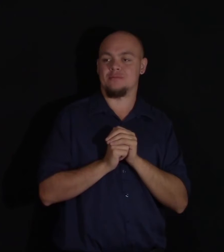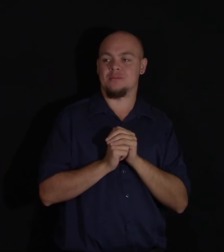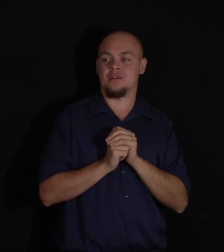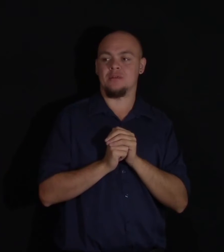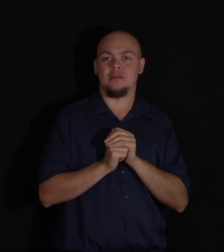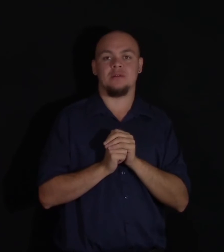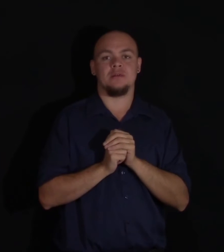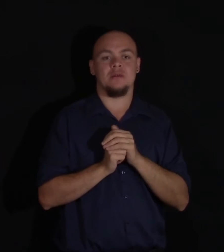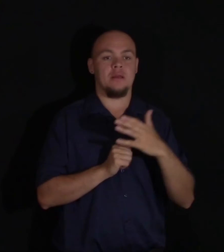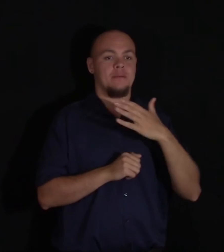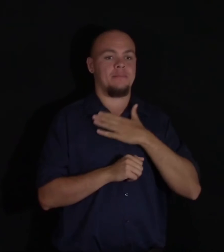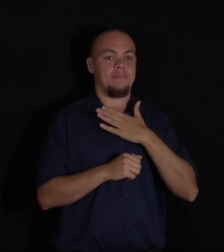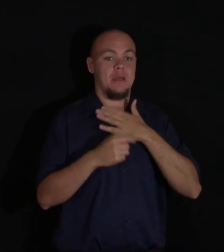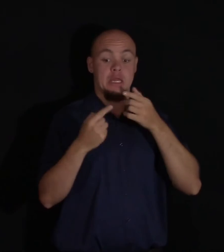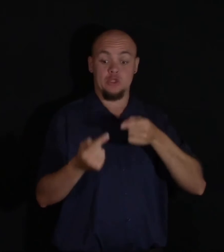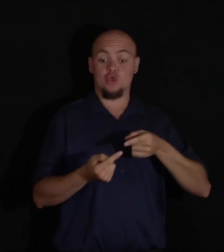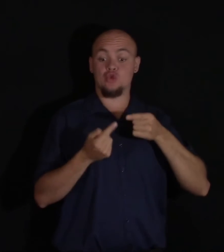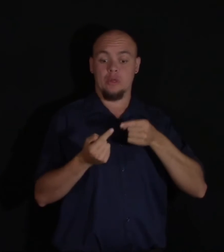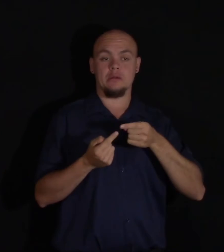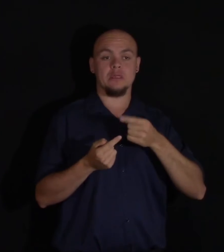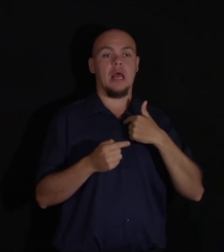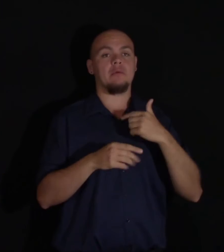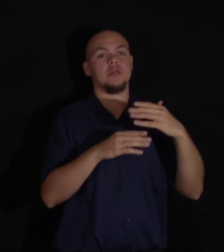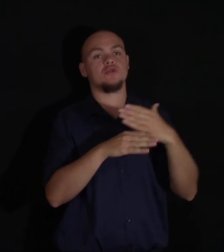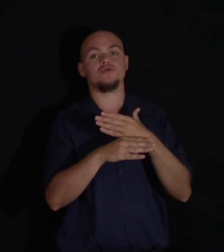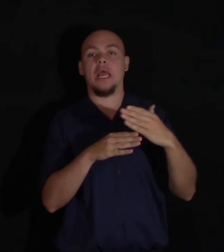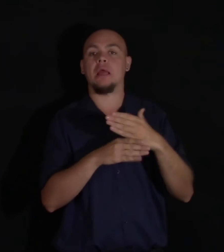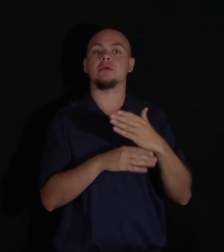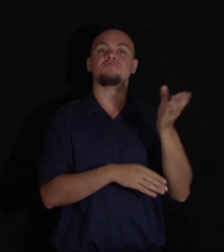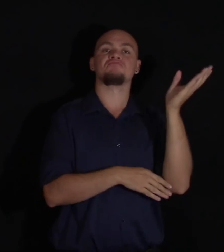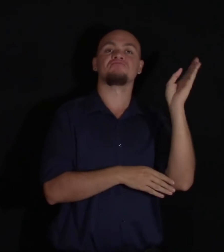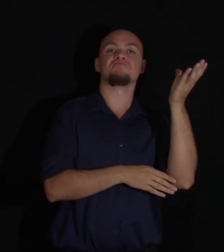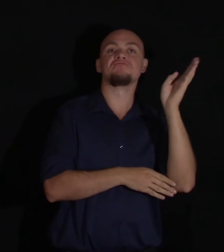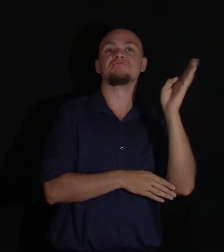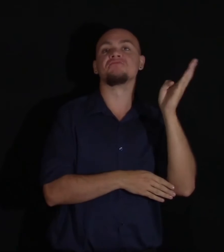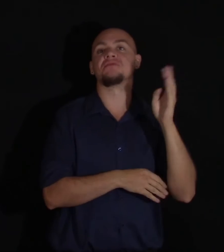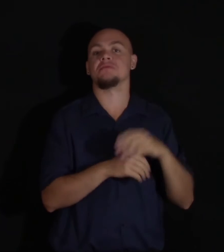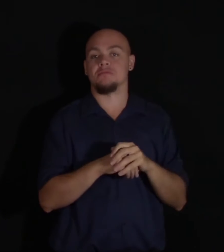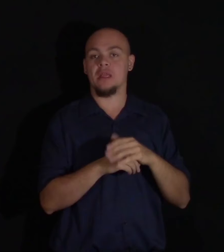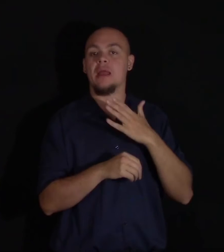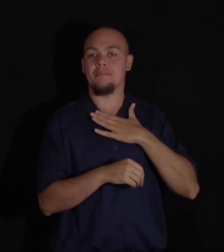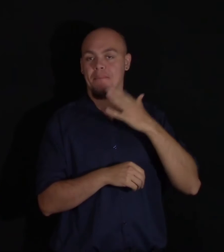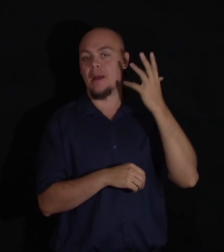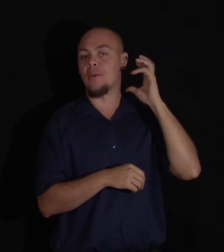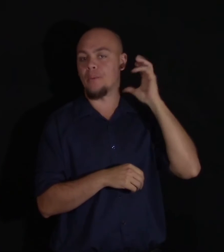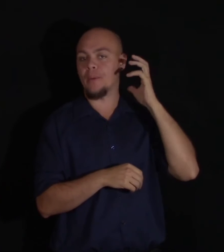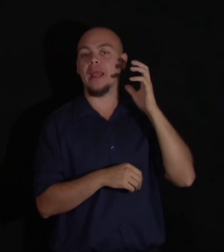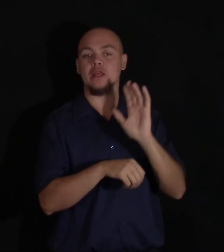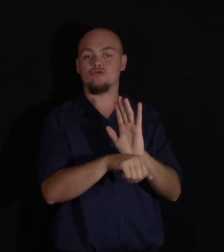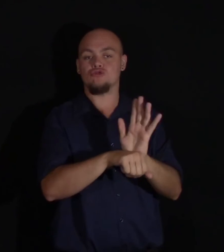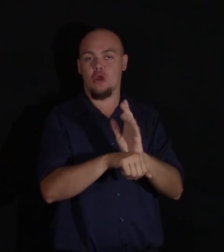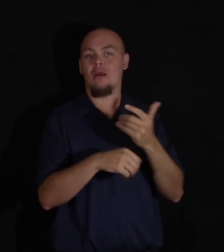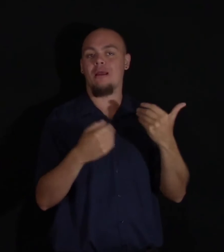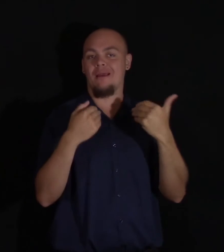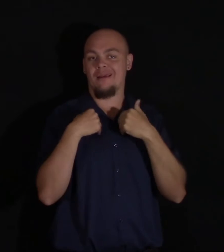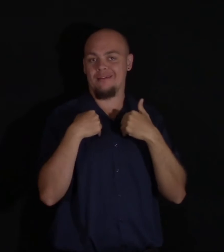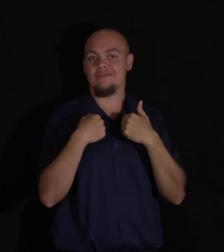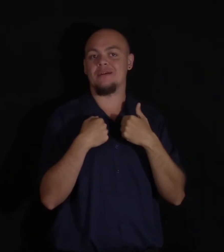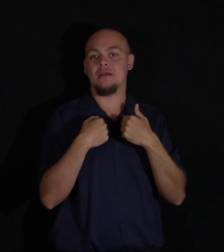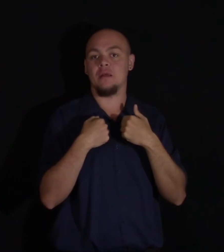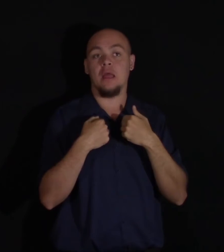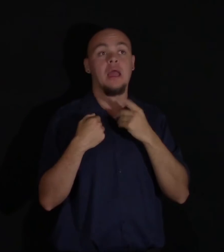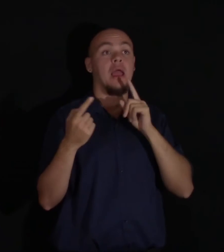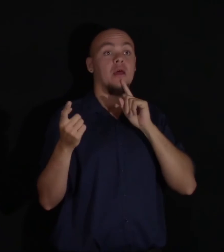and sharing about my struggles with imposter syndrome, both in talks like this and on my radio show. And the response that I